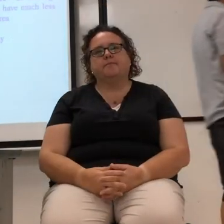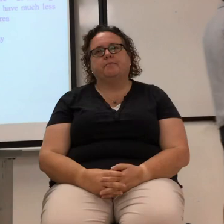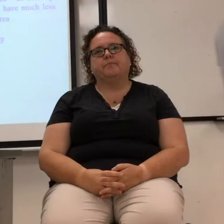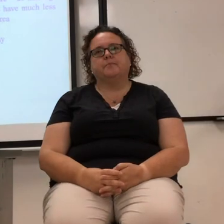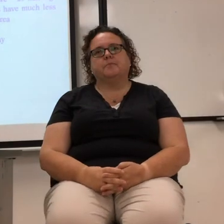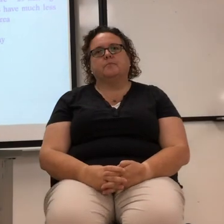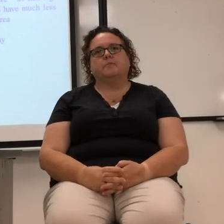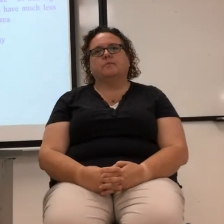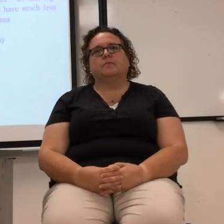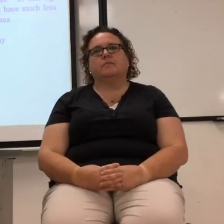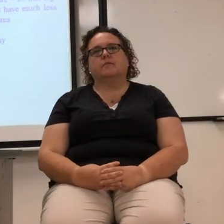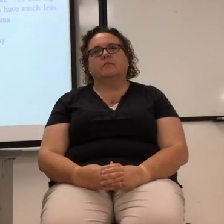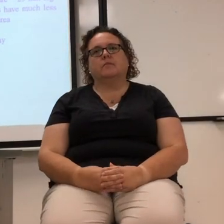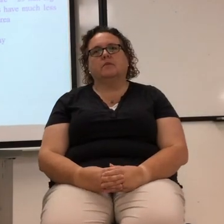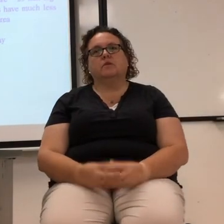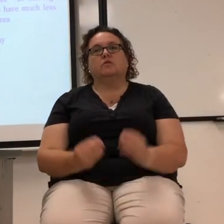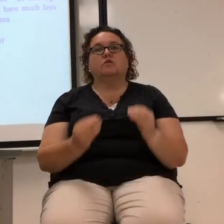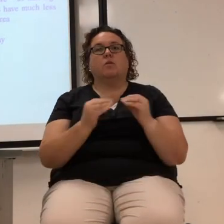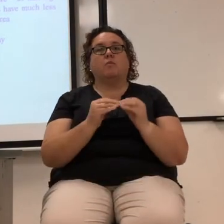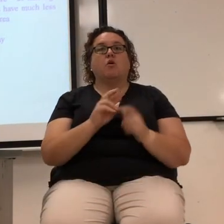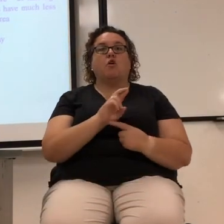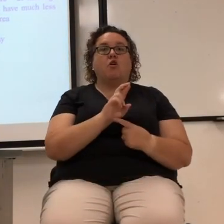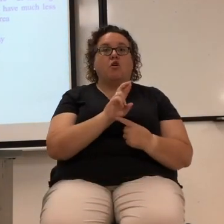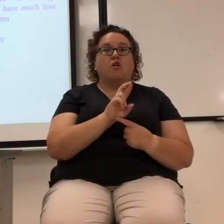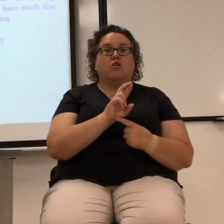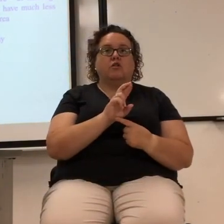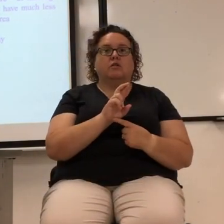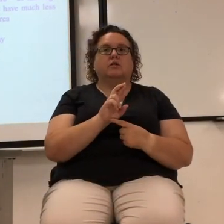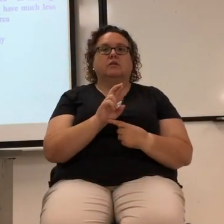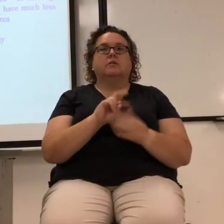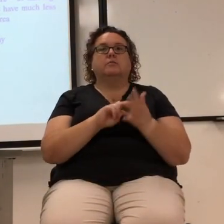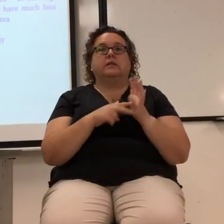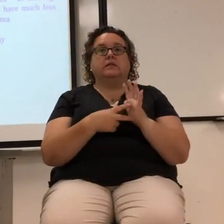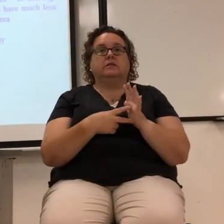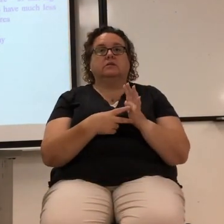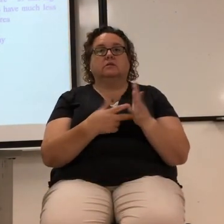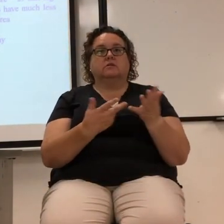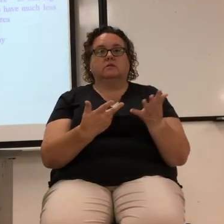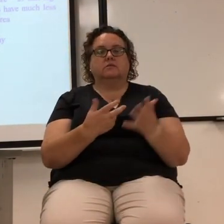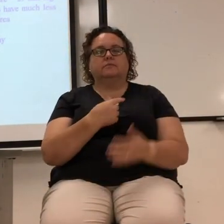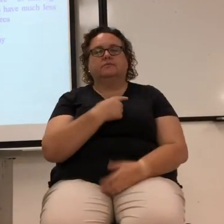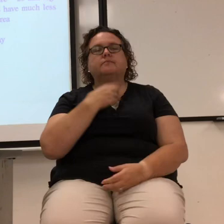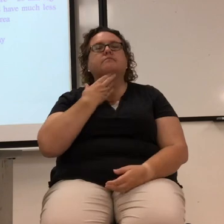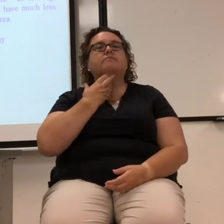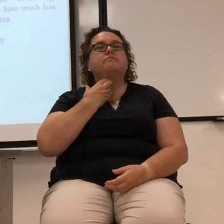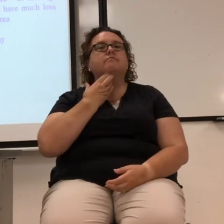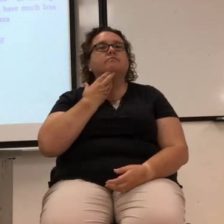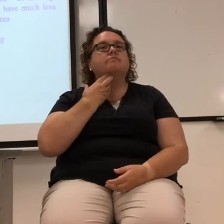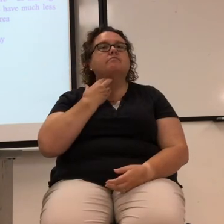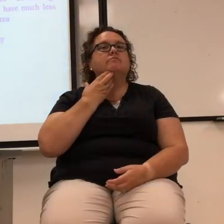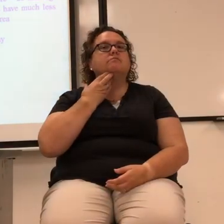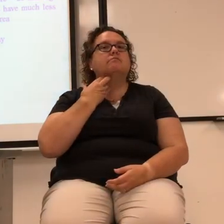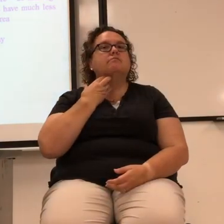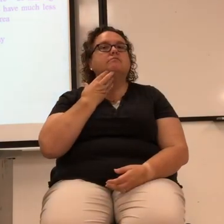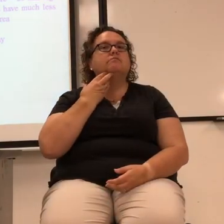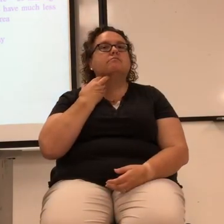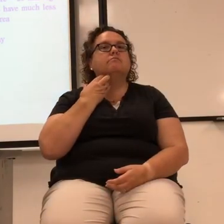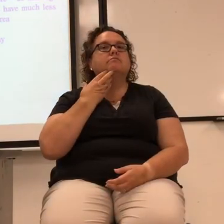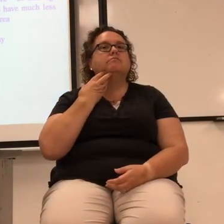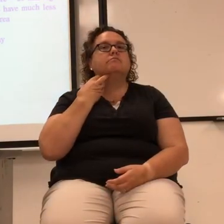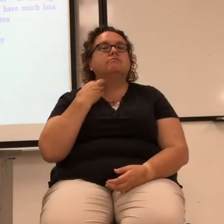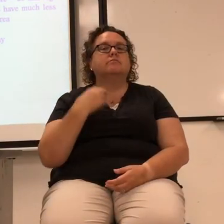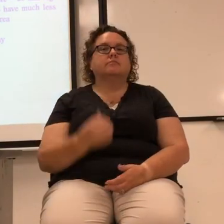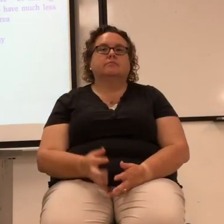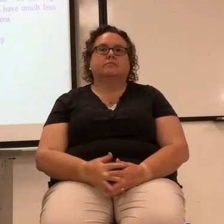So the more R means higher, what we called